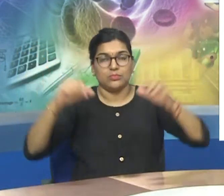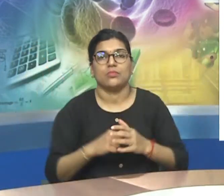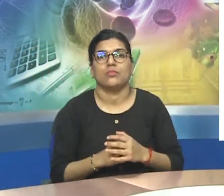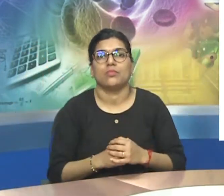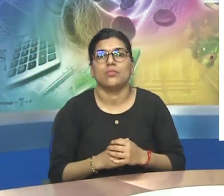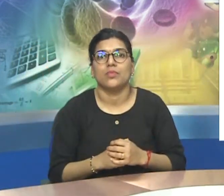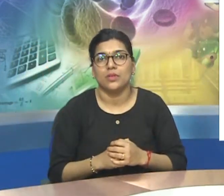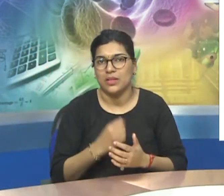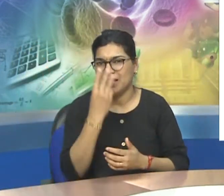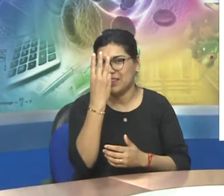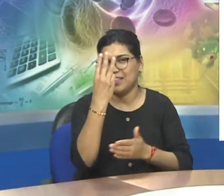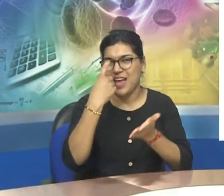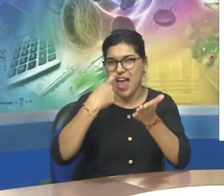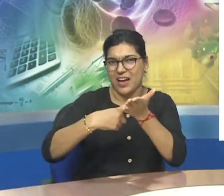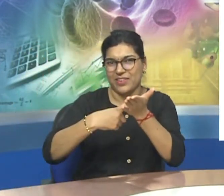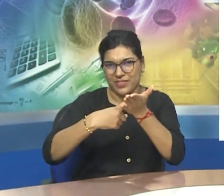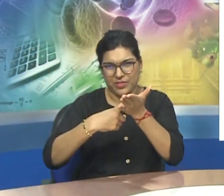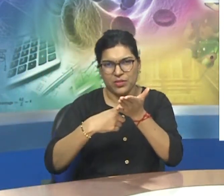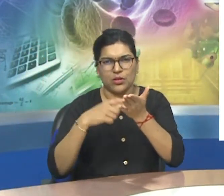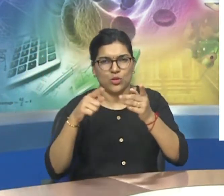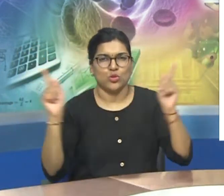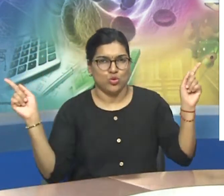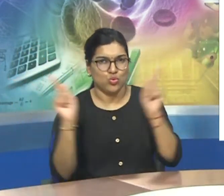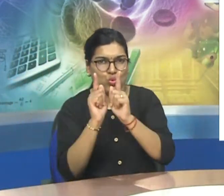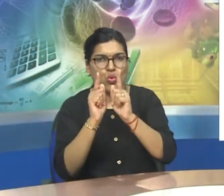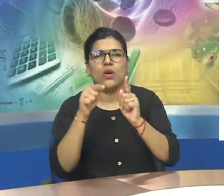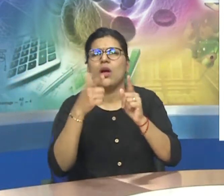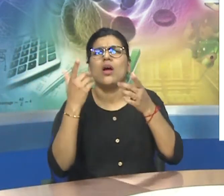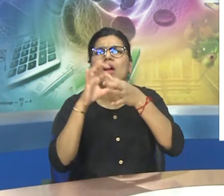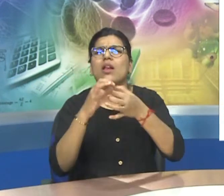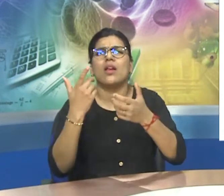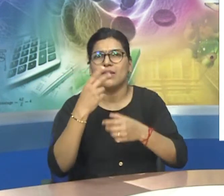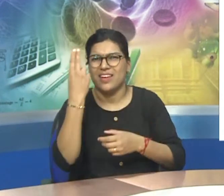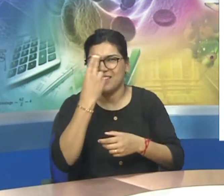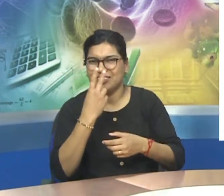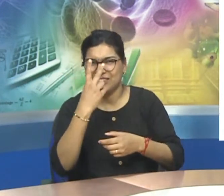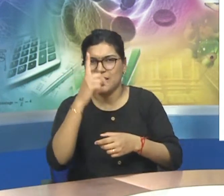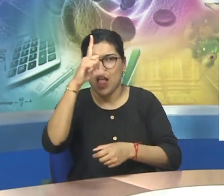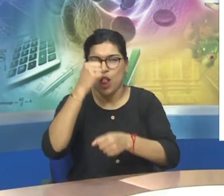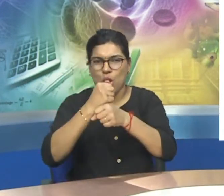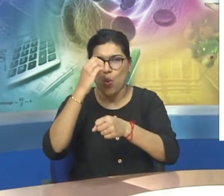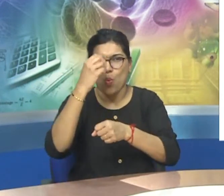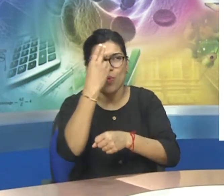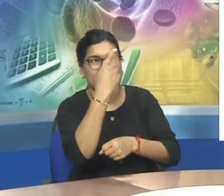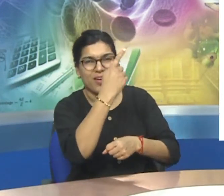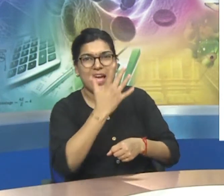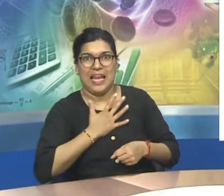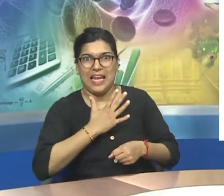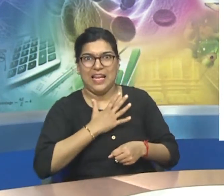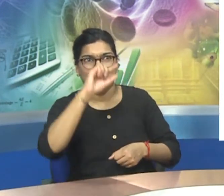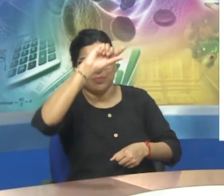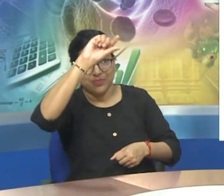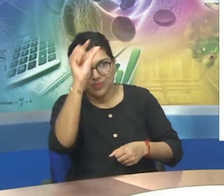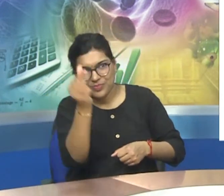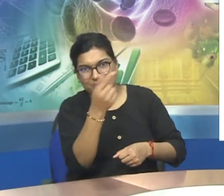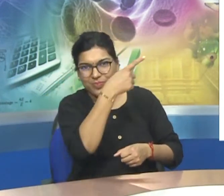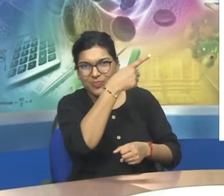Now there is a question, you can see that on screen. The question is, what are the benefits of